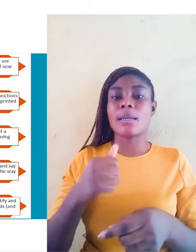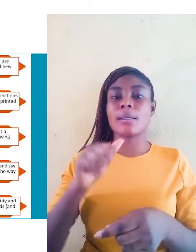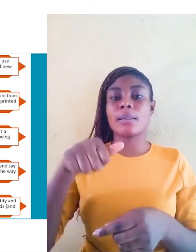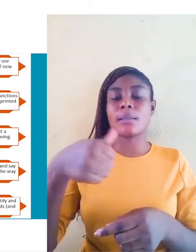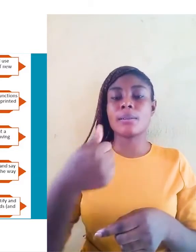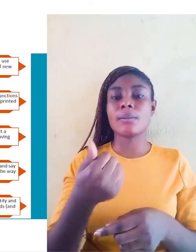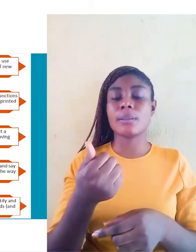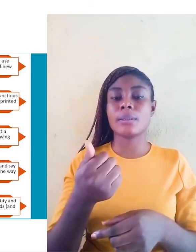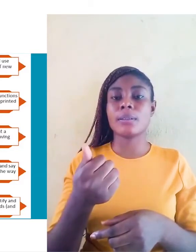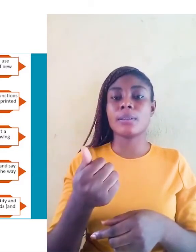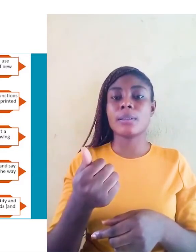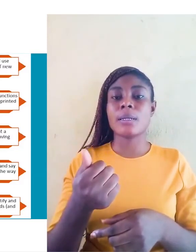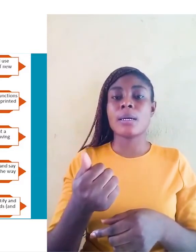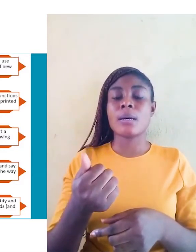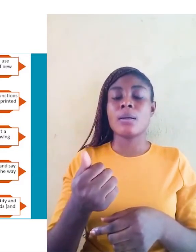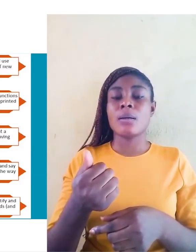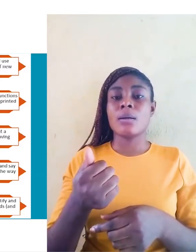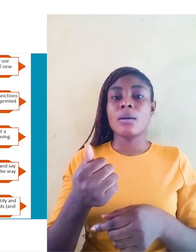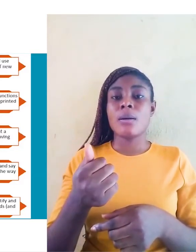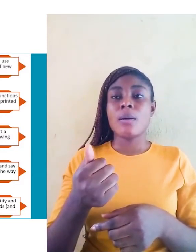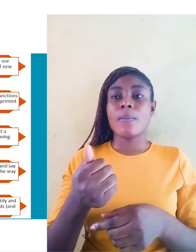Another literacy